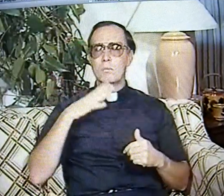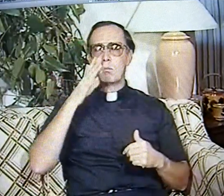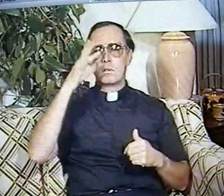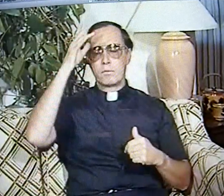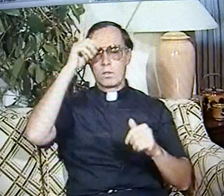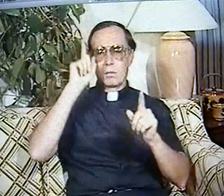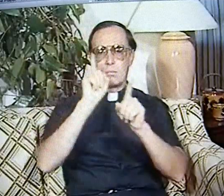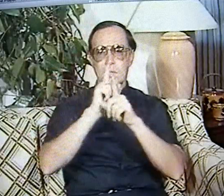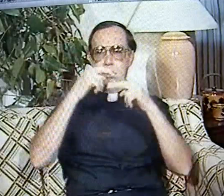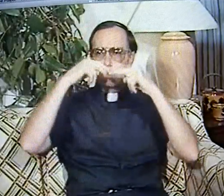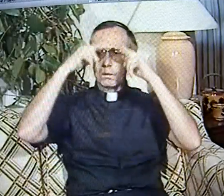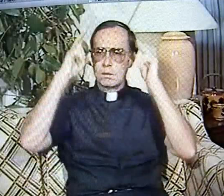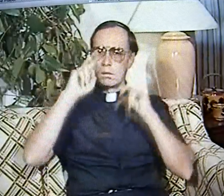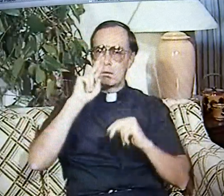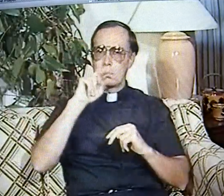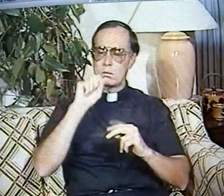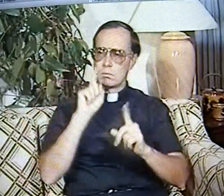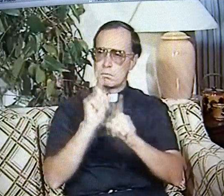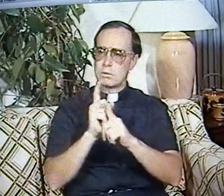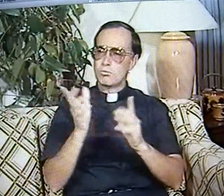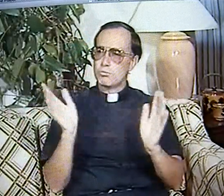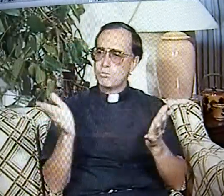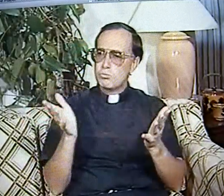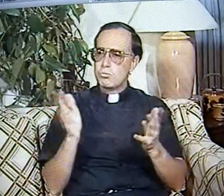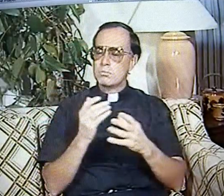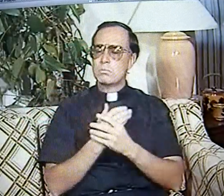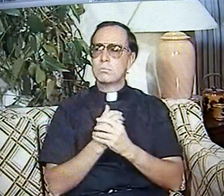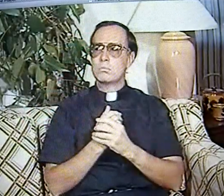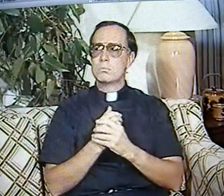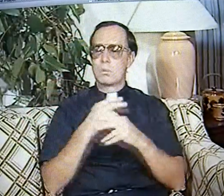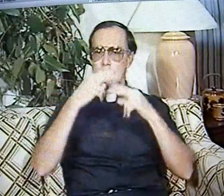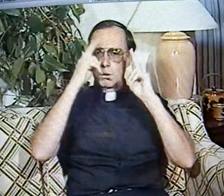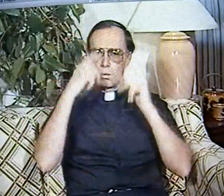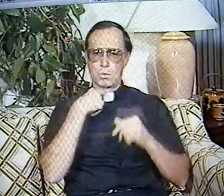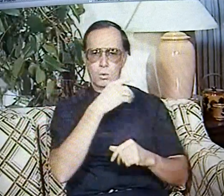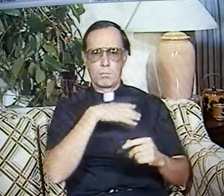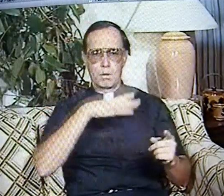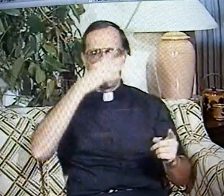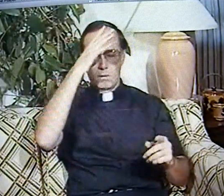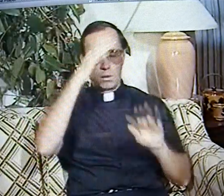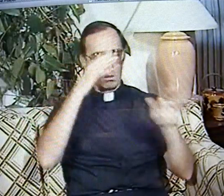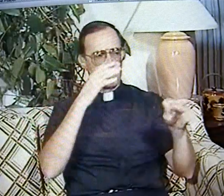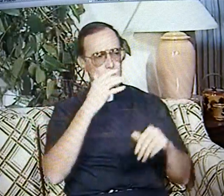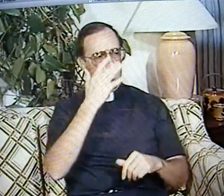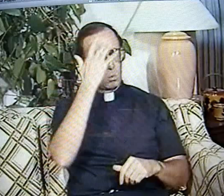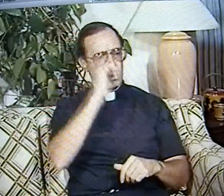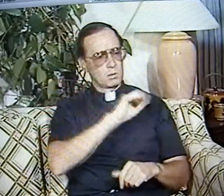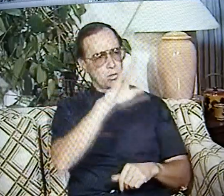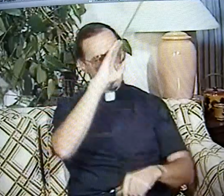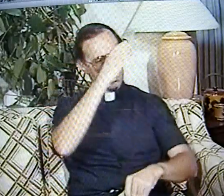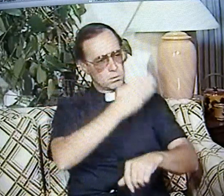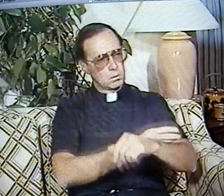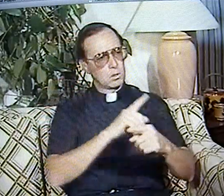It was a 2-week camp, and it was religiously based for